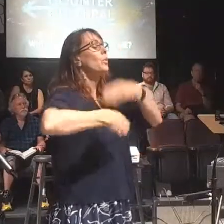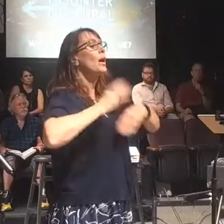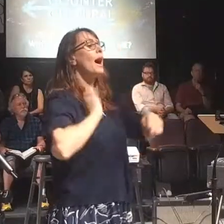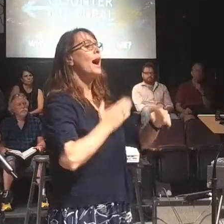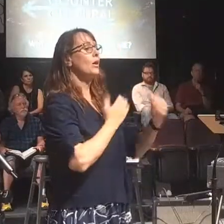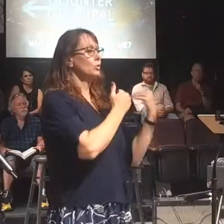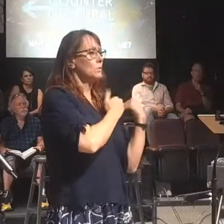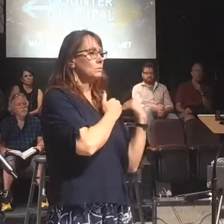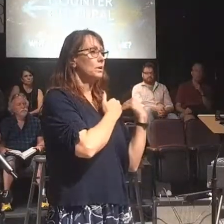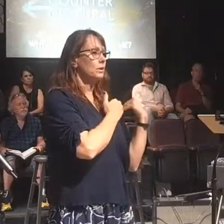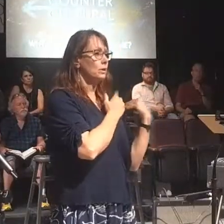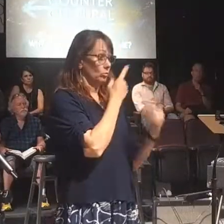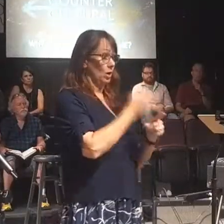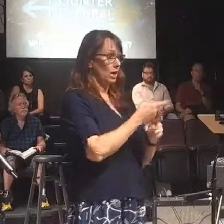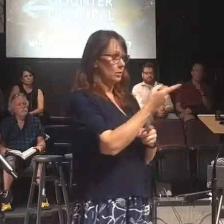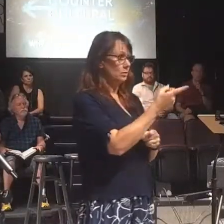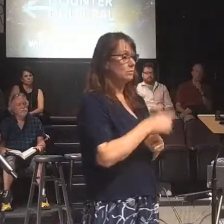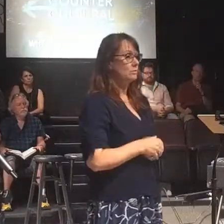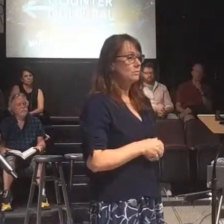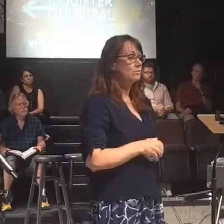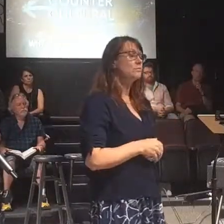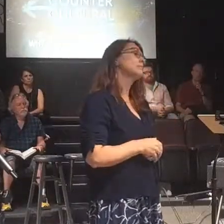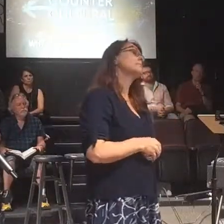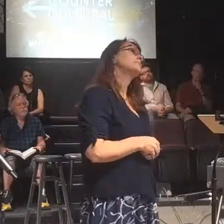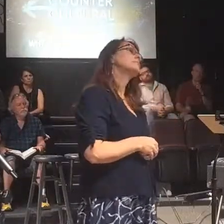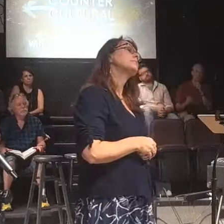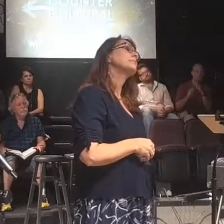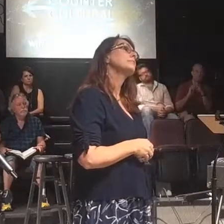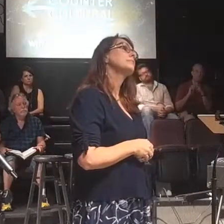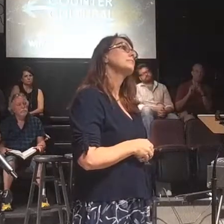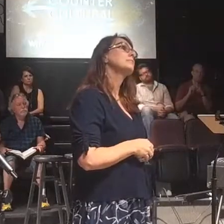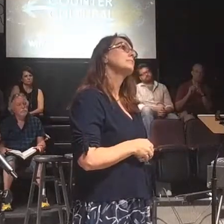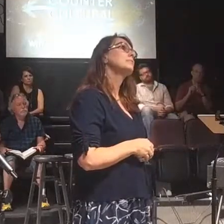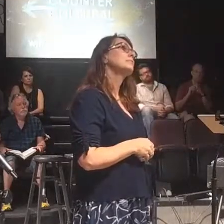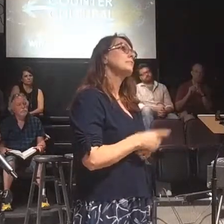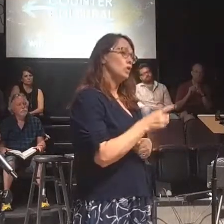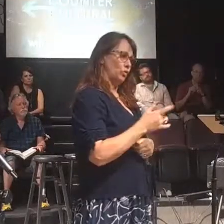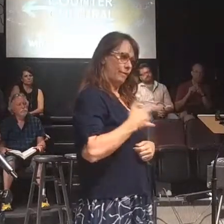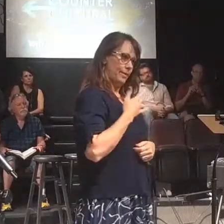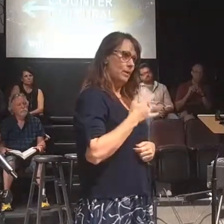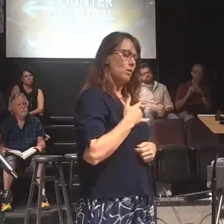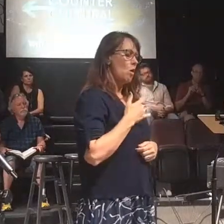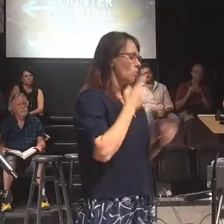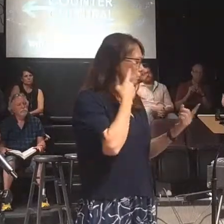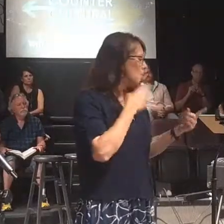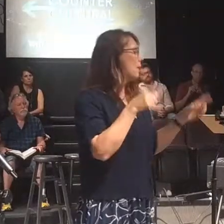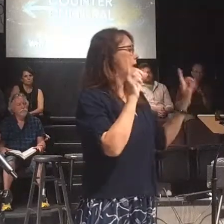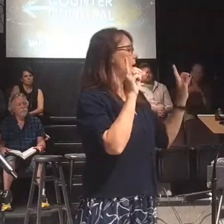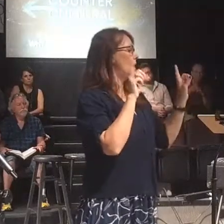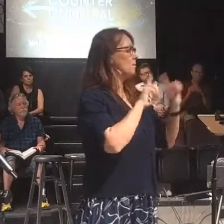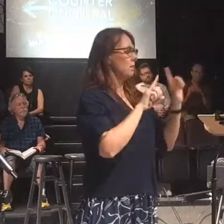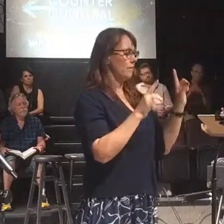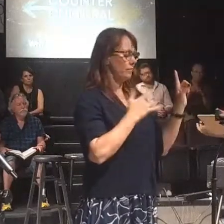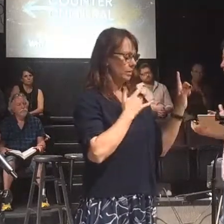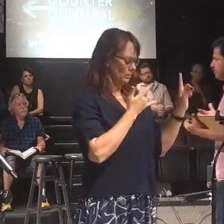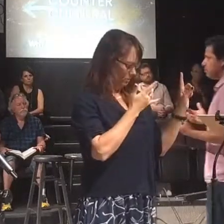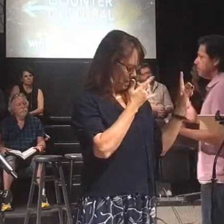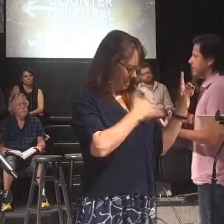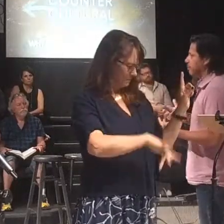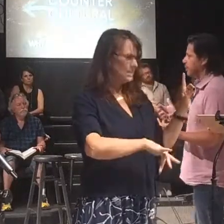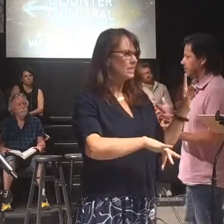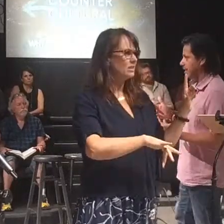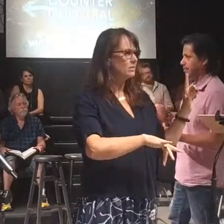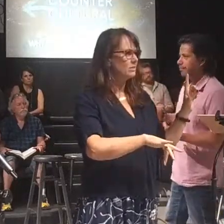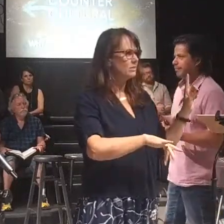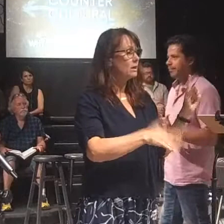There's a sense where you have perhaps arrived somewhere, but there's an emptiness inside, and maybe